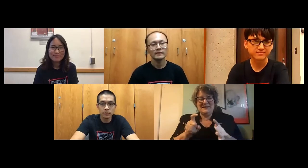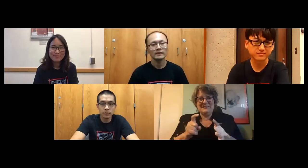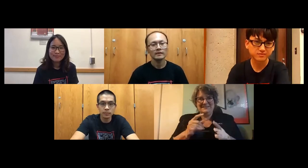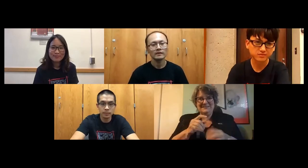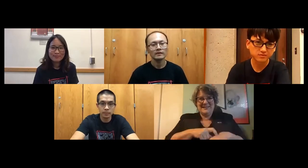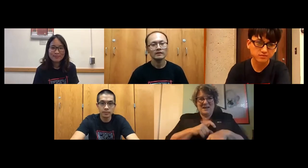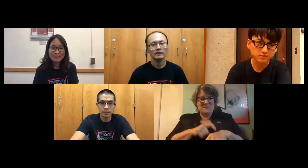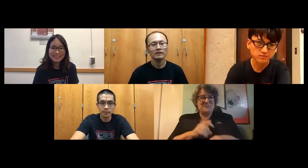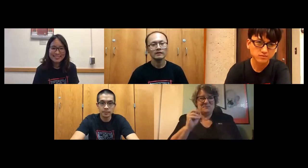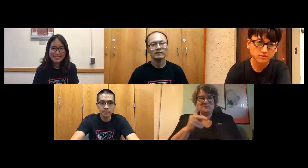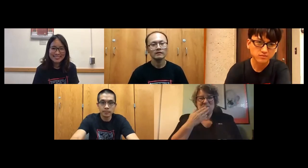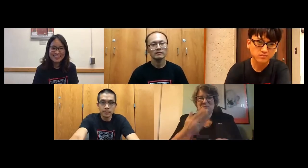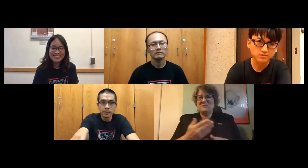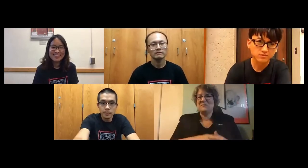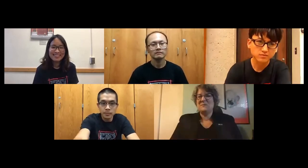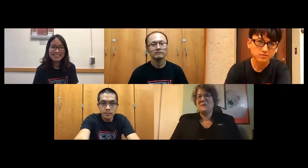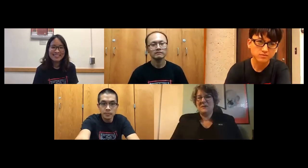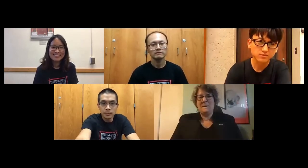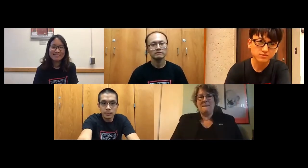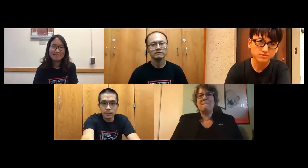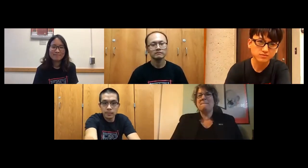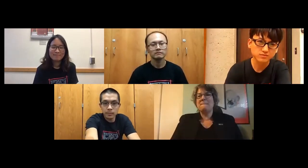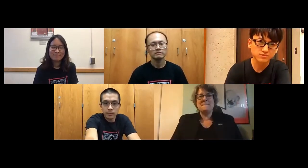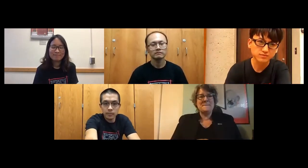Thank you, everyone. Pausing.